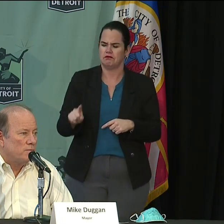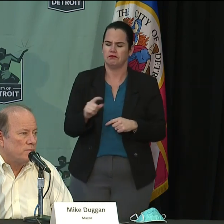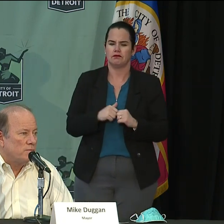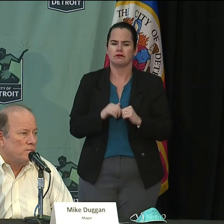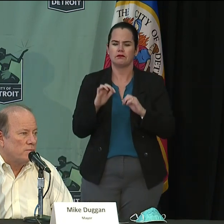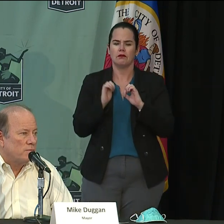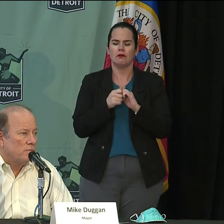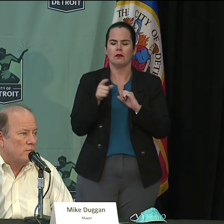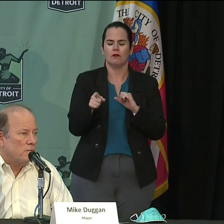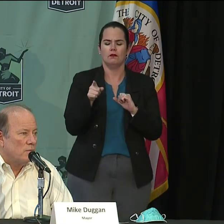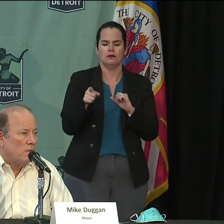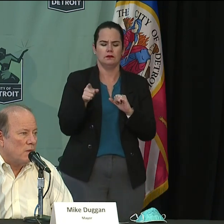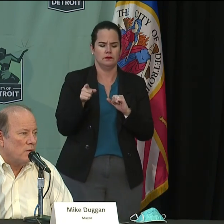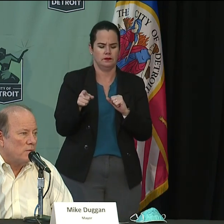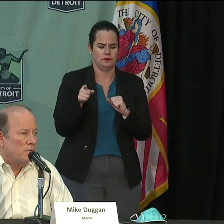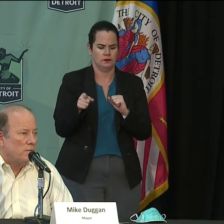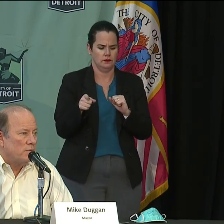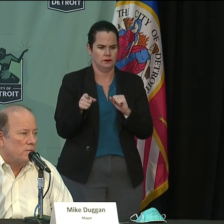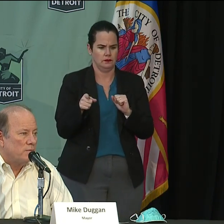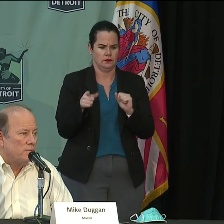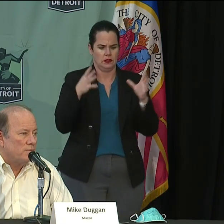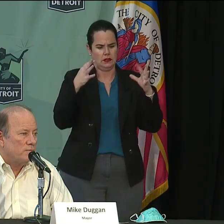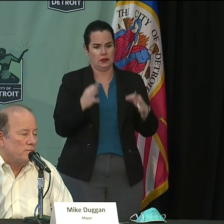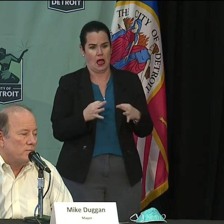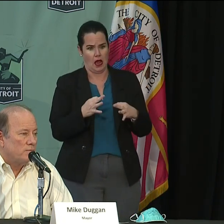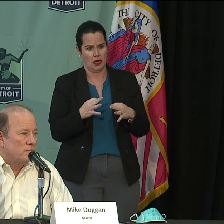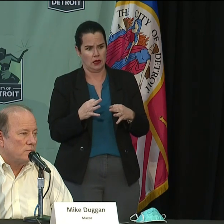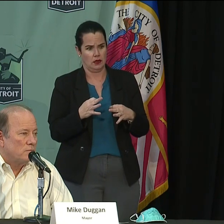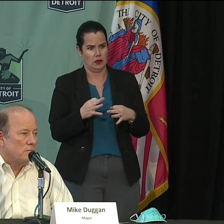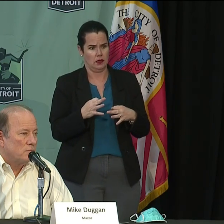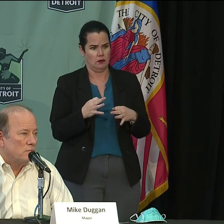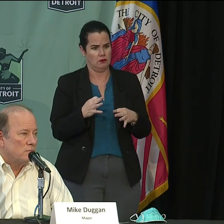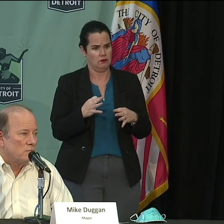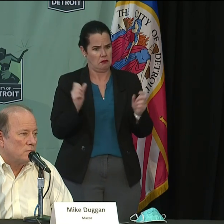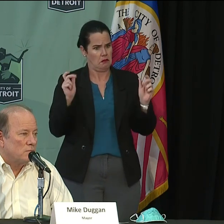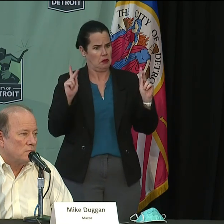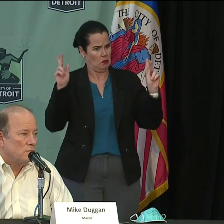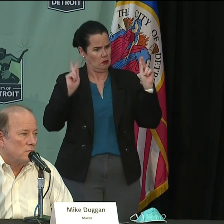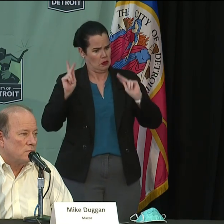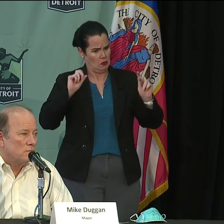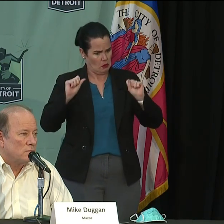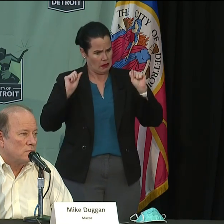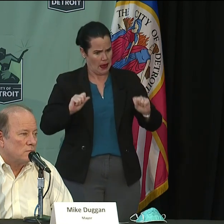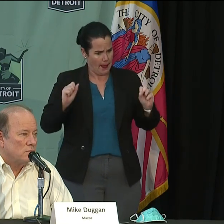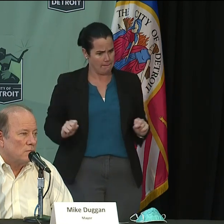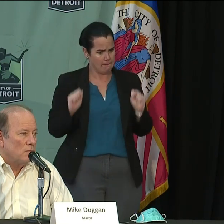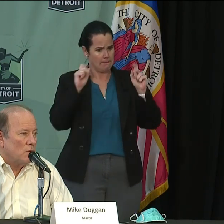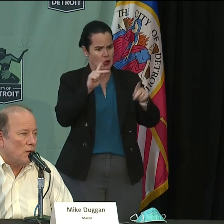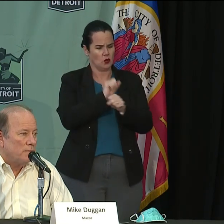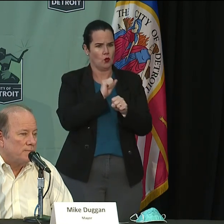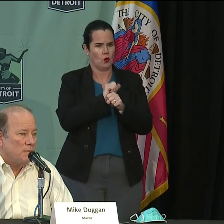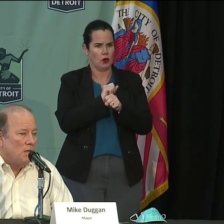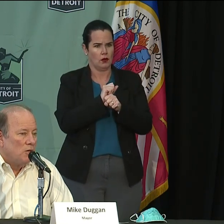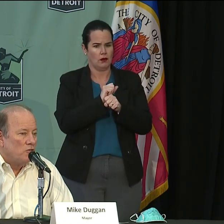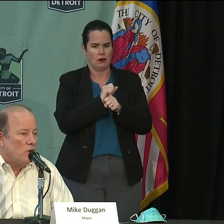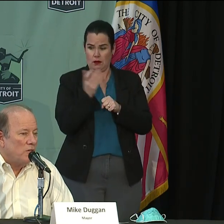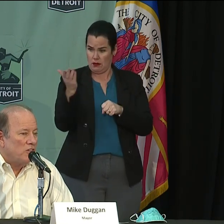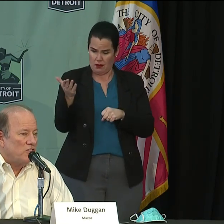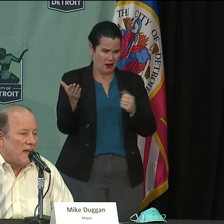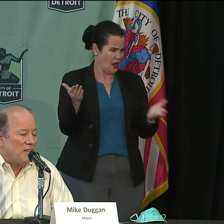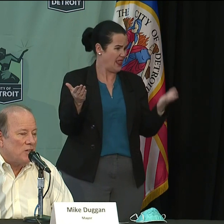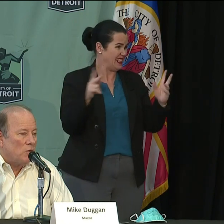the risk of people going back to work, Detroit and nationally, against the risk of a second wave of COVID.